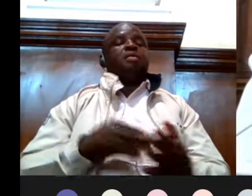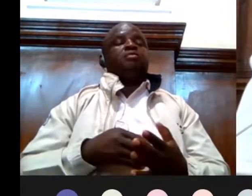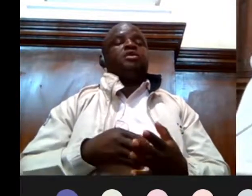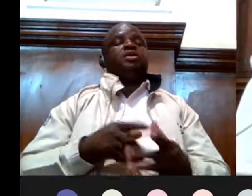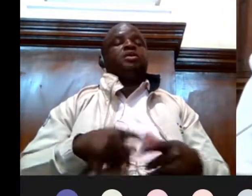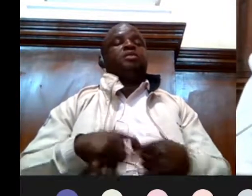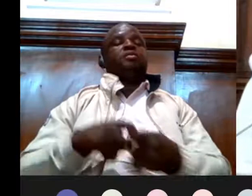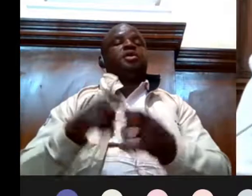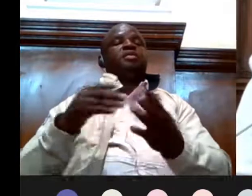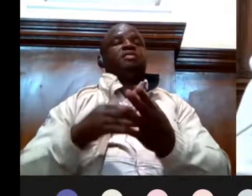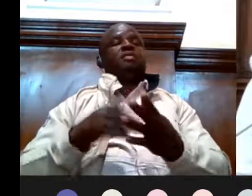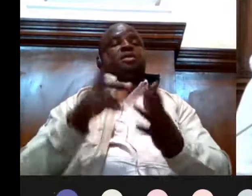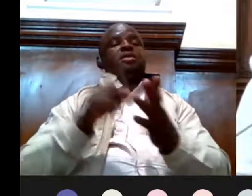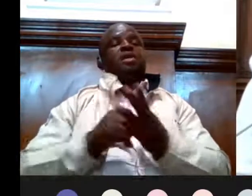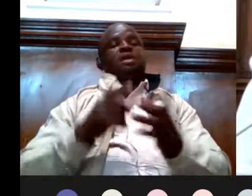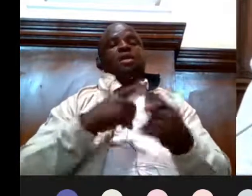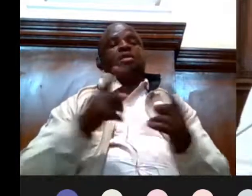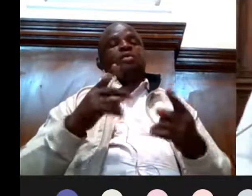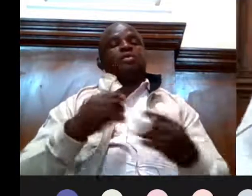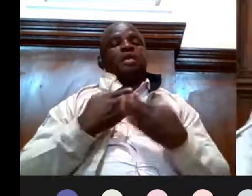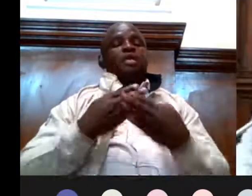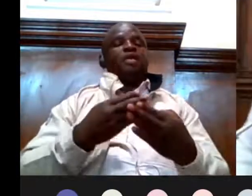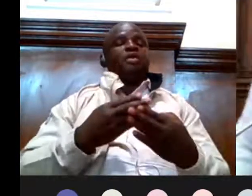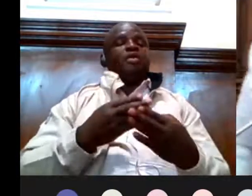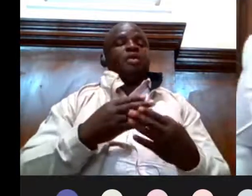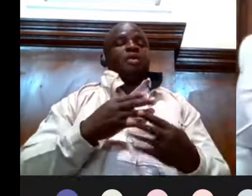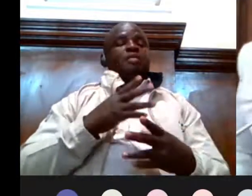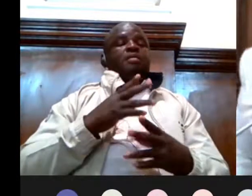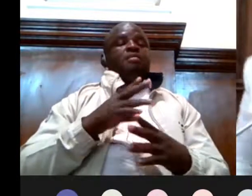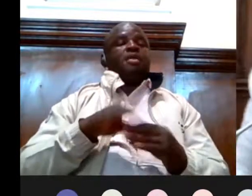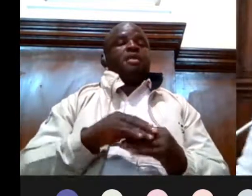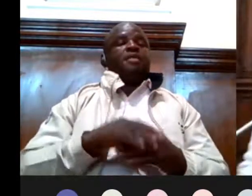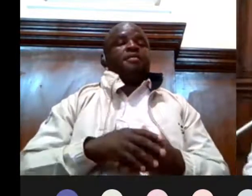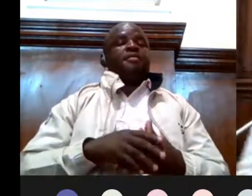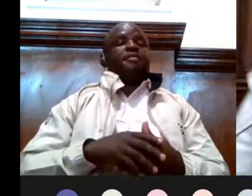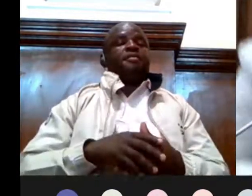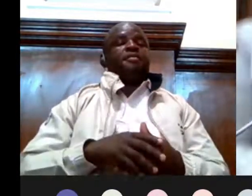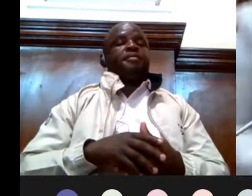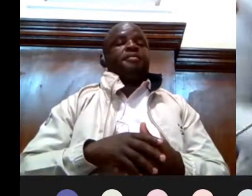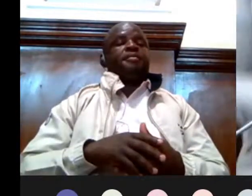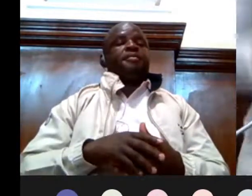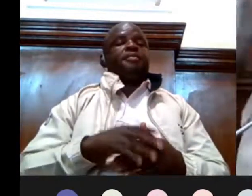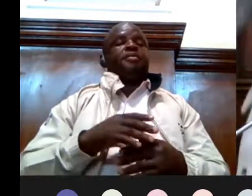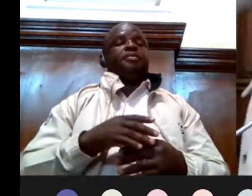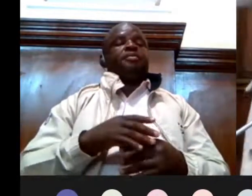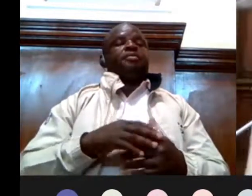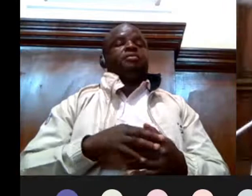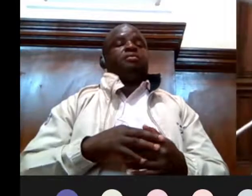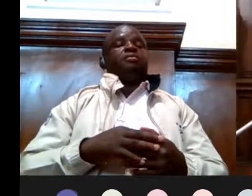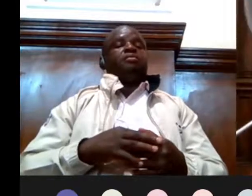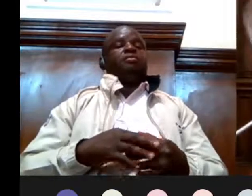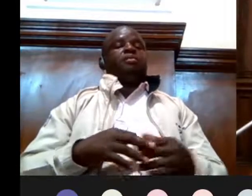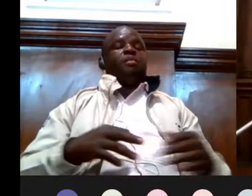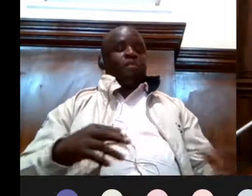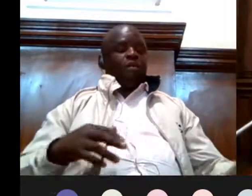further notice. Thank you, Honorable Members. The House is adjourned.